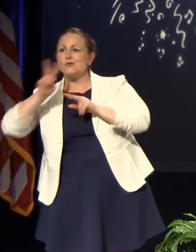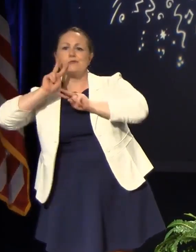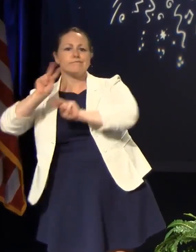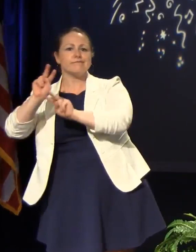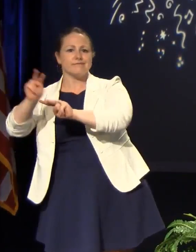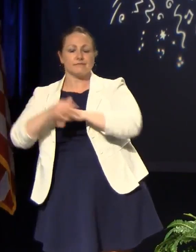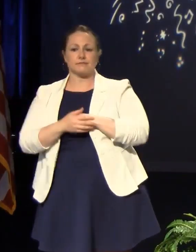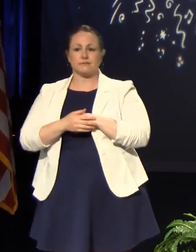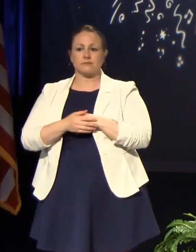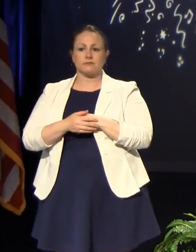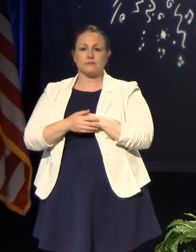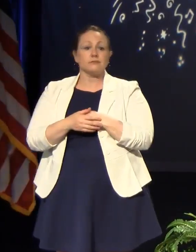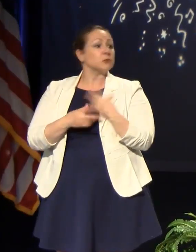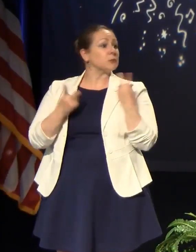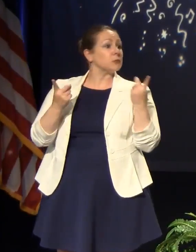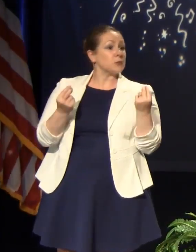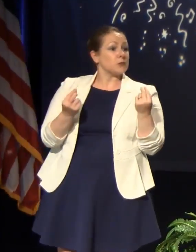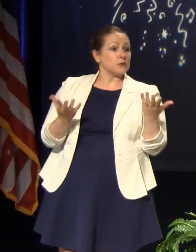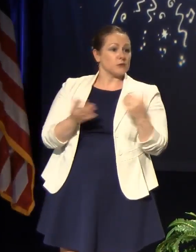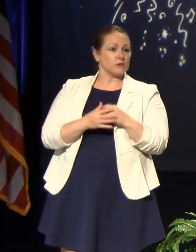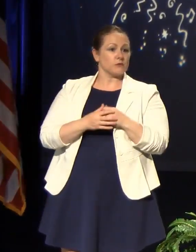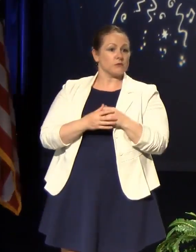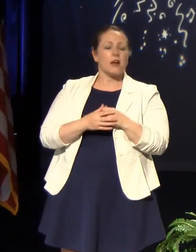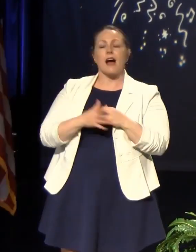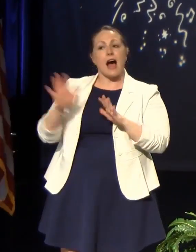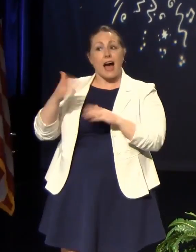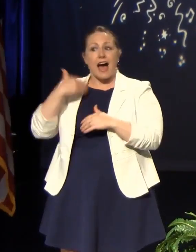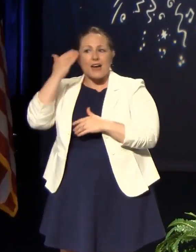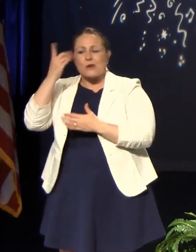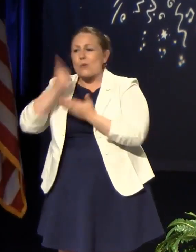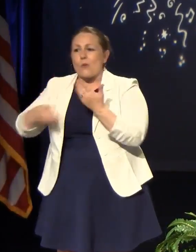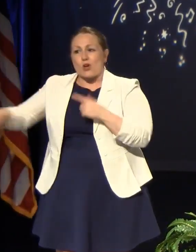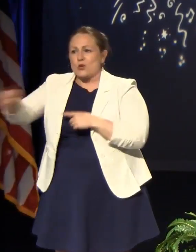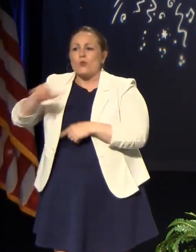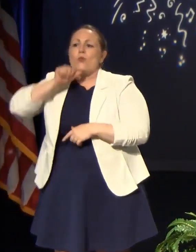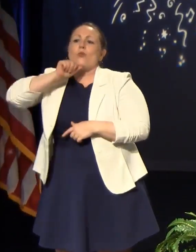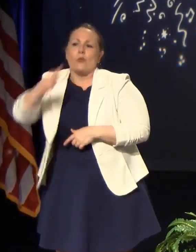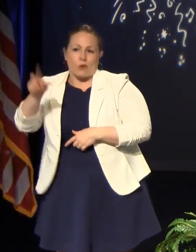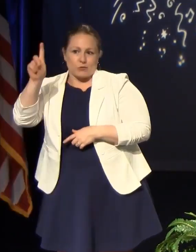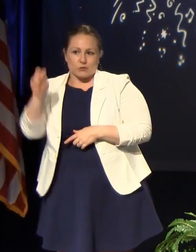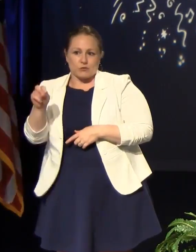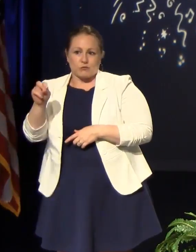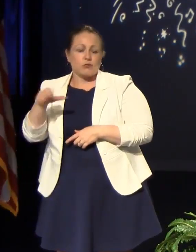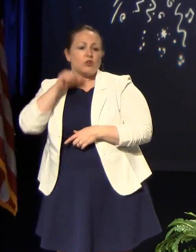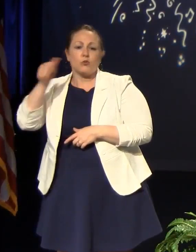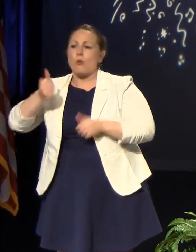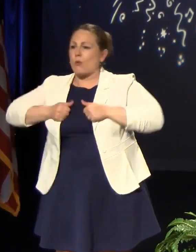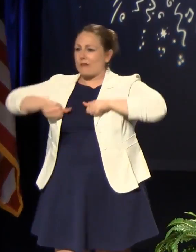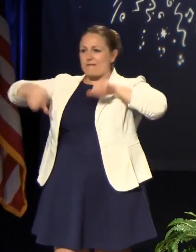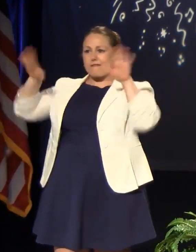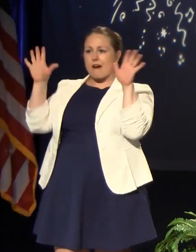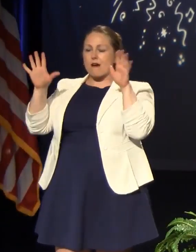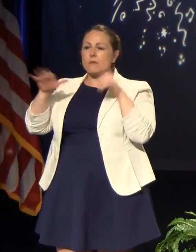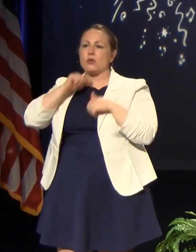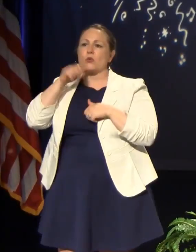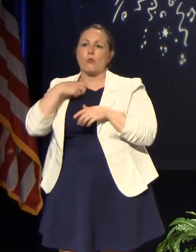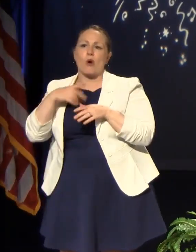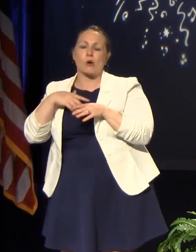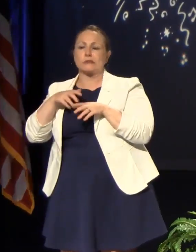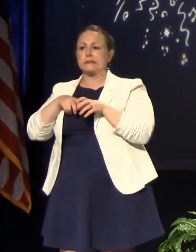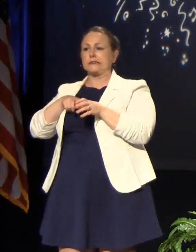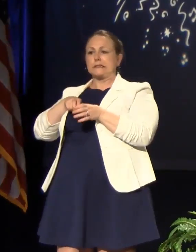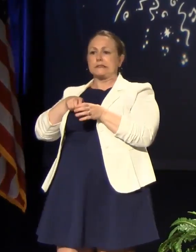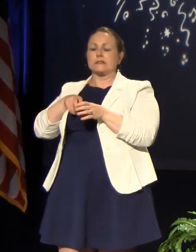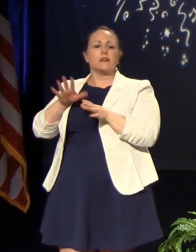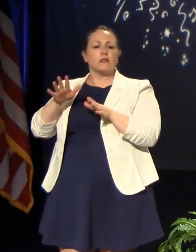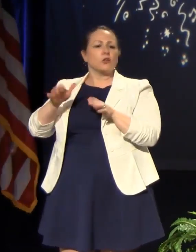do? I know what you won't do. I know you won't back down. I know you won't give up. I know you won't stop until